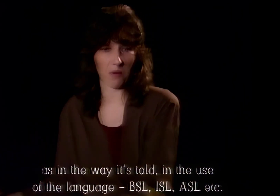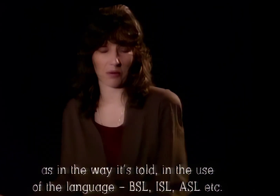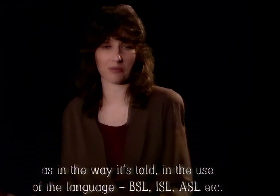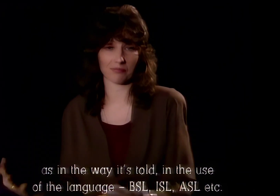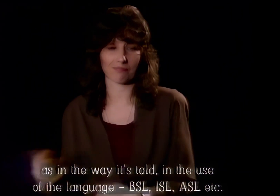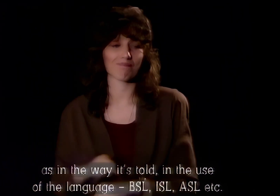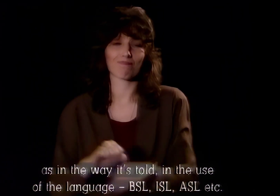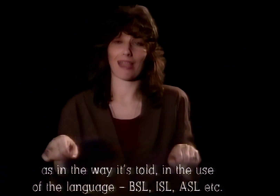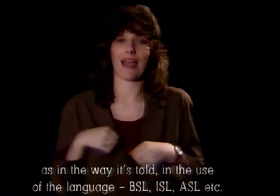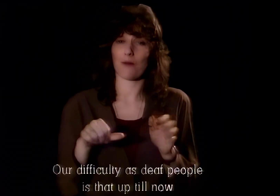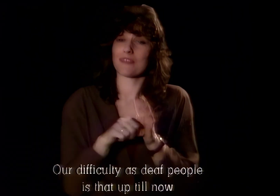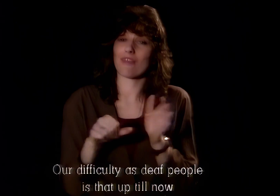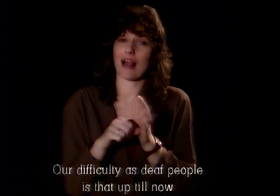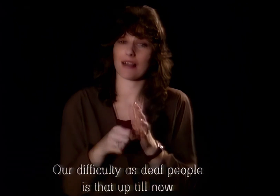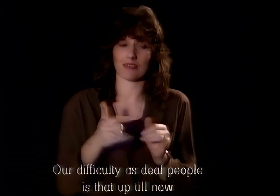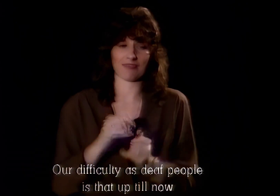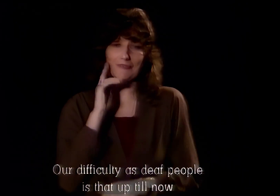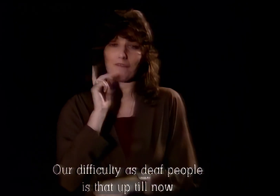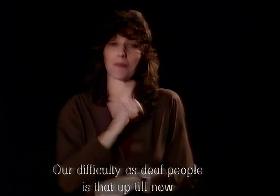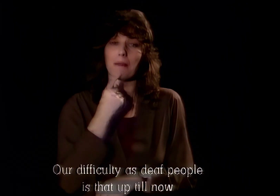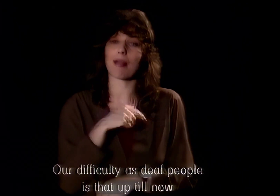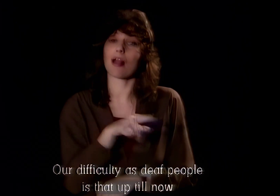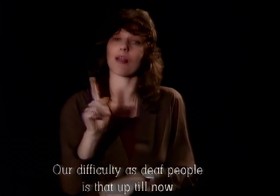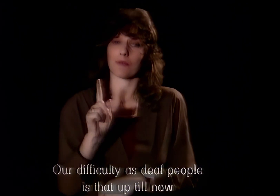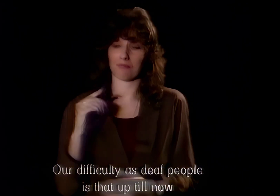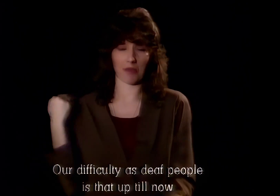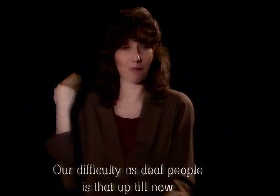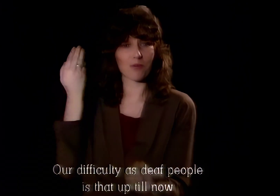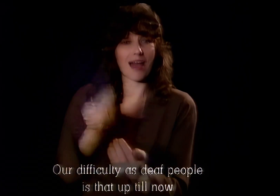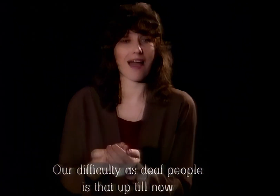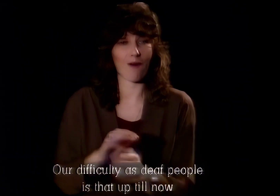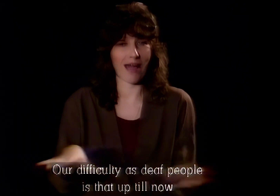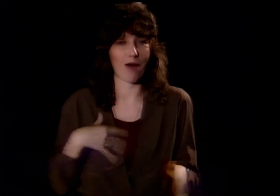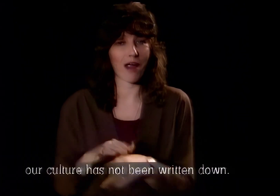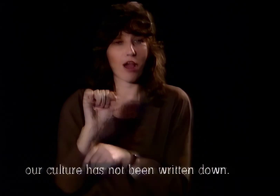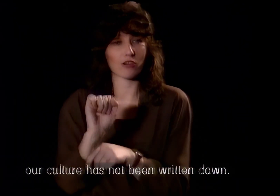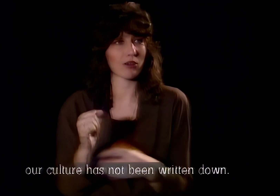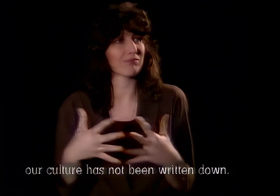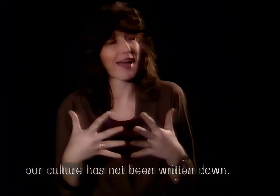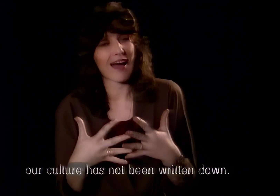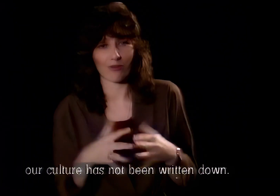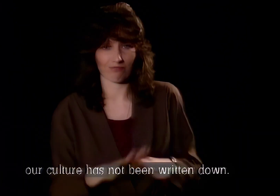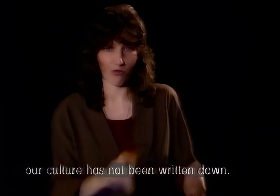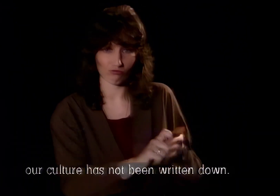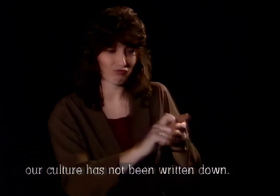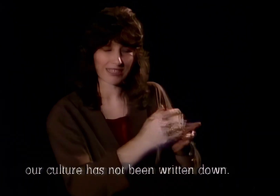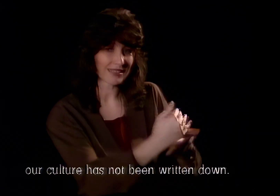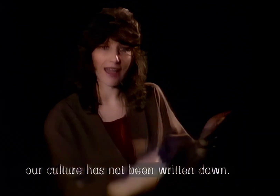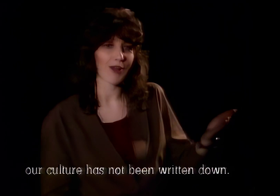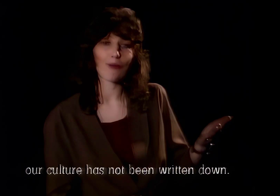on. Our difficulty as deaf people is that up till now our culture has not been written down, but as